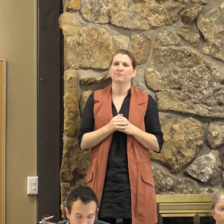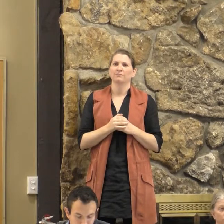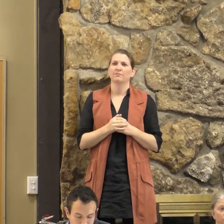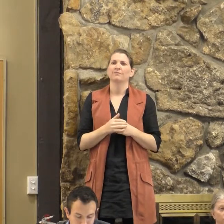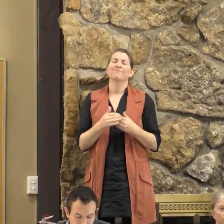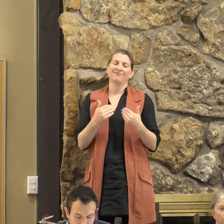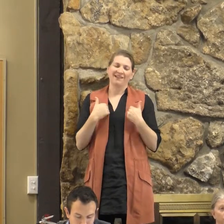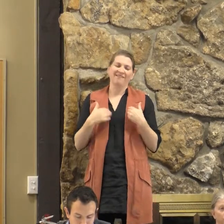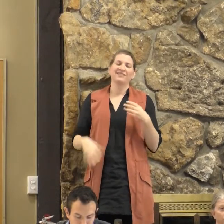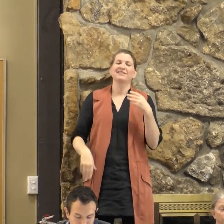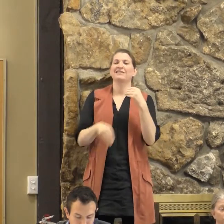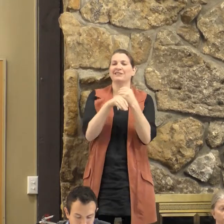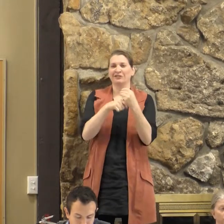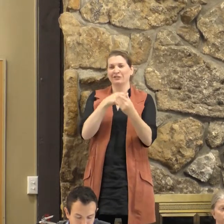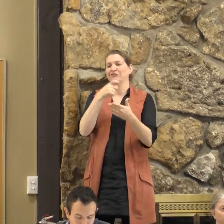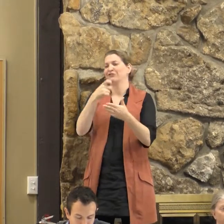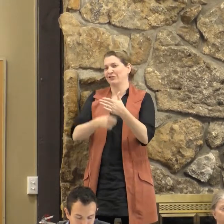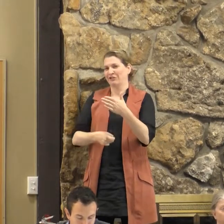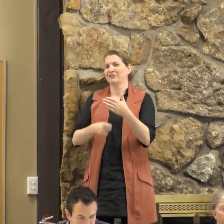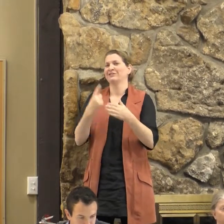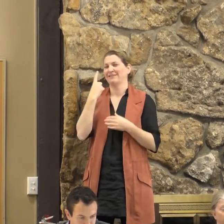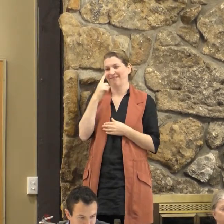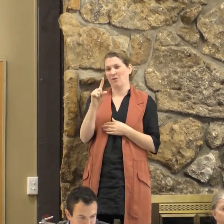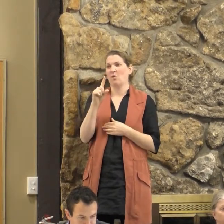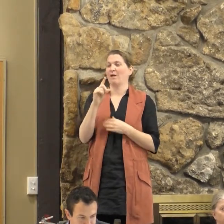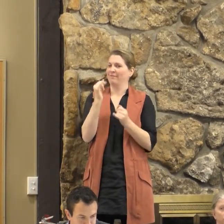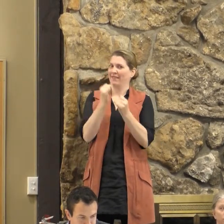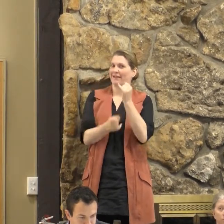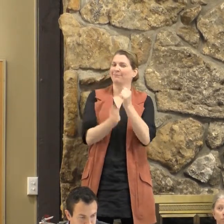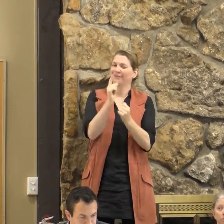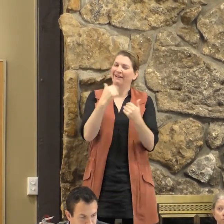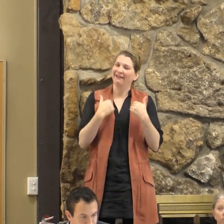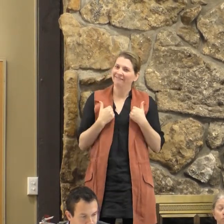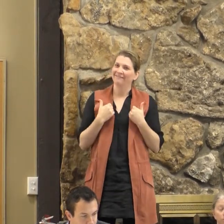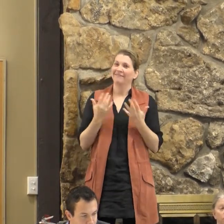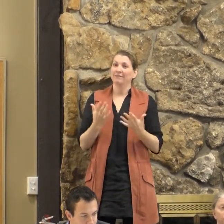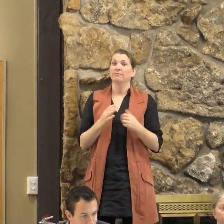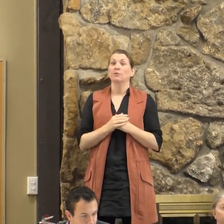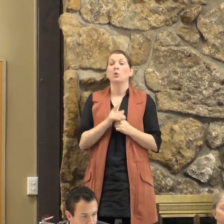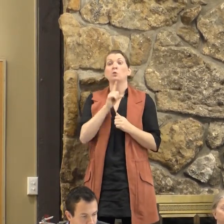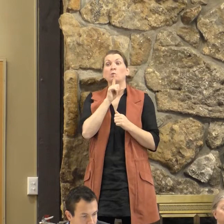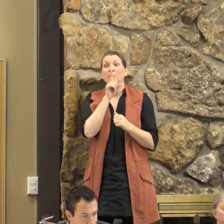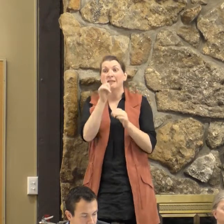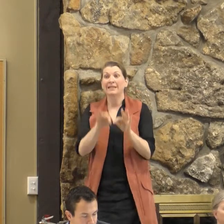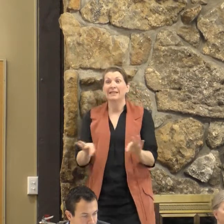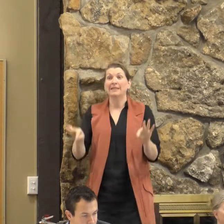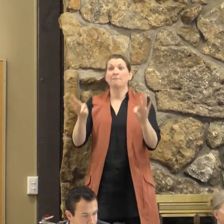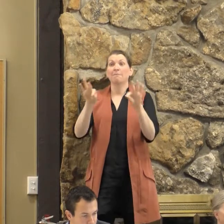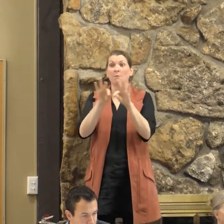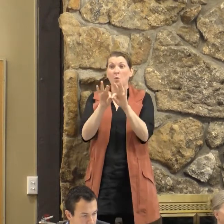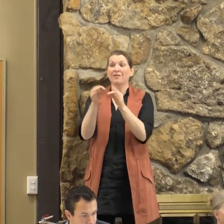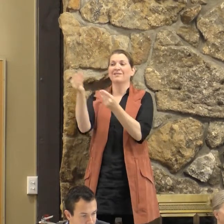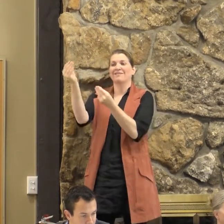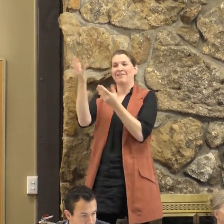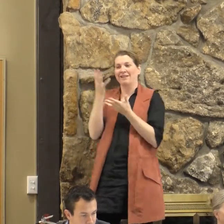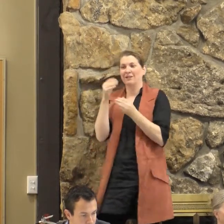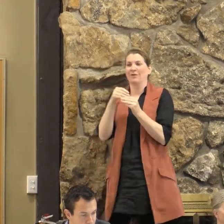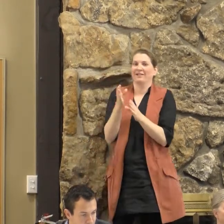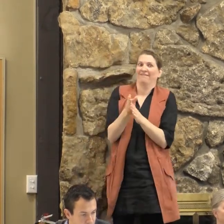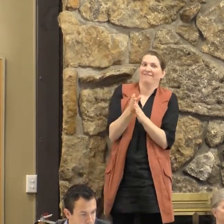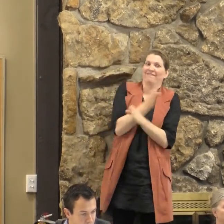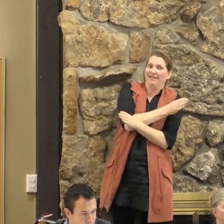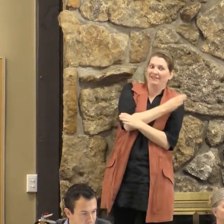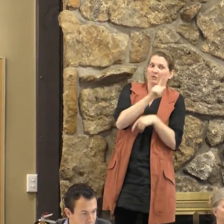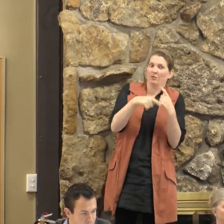it's a lot easier to get us that information as soon as possible. There are travel and